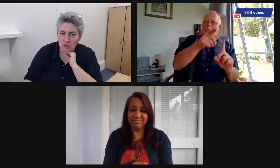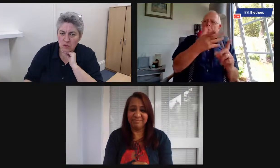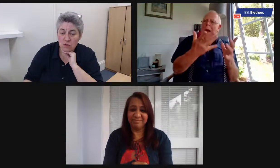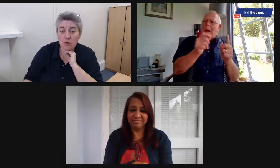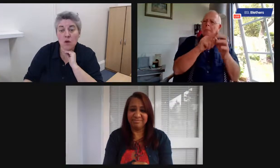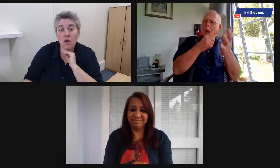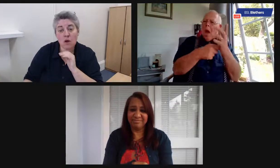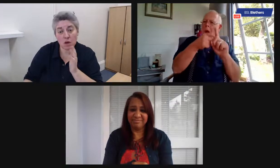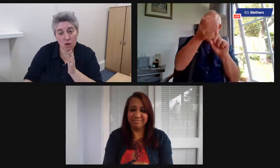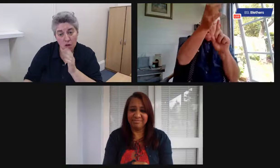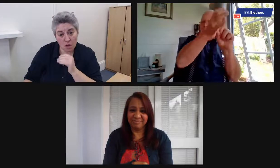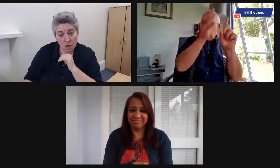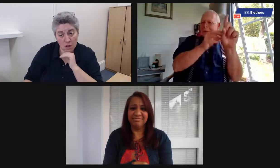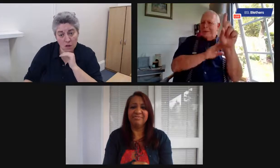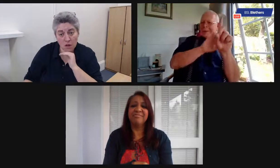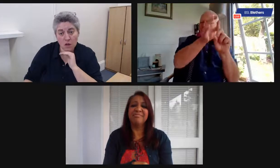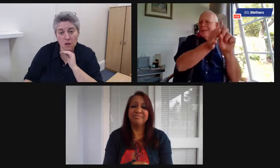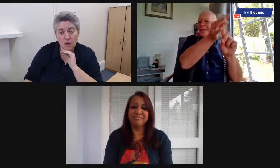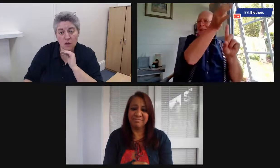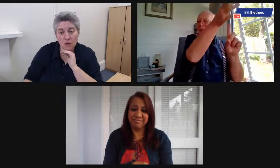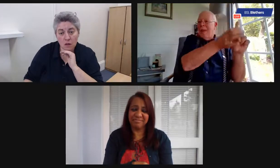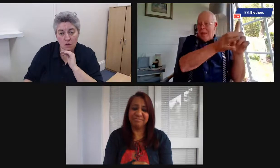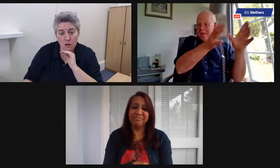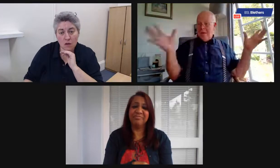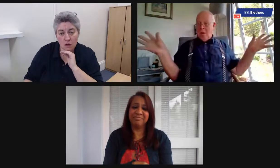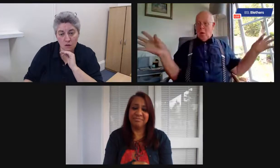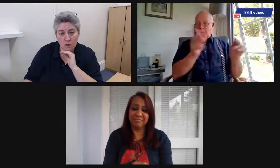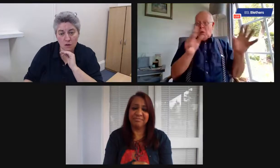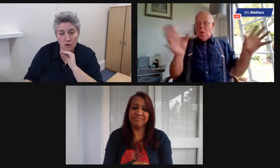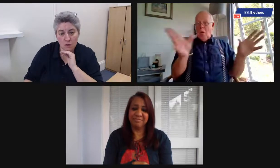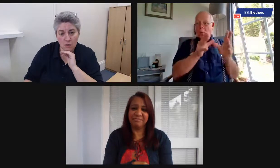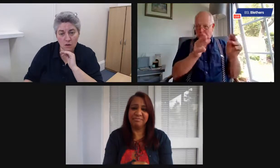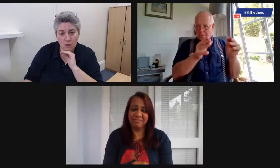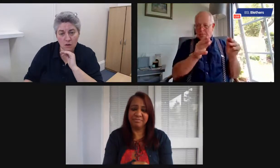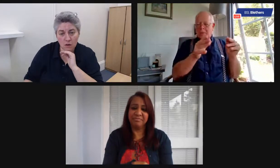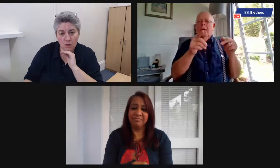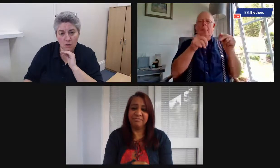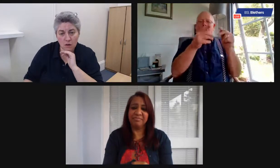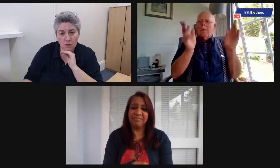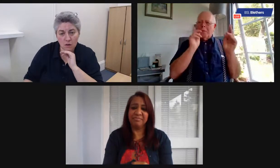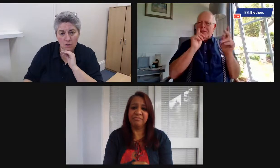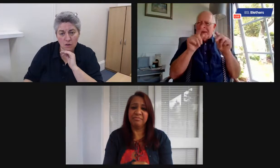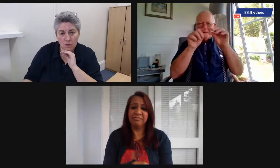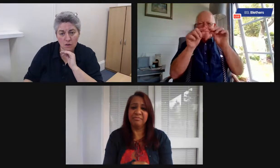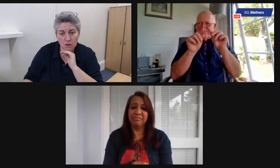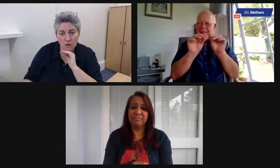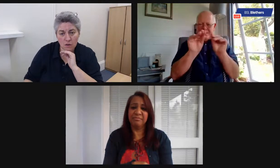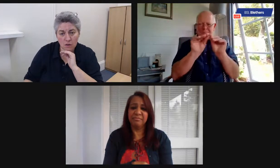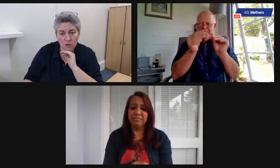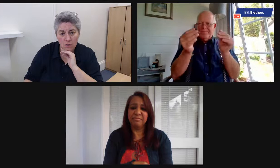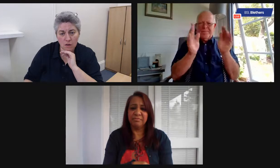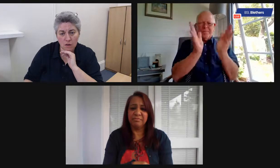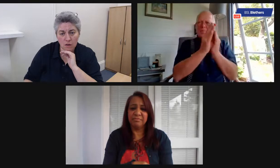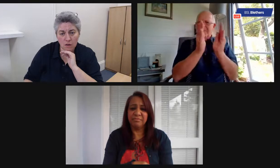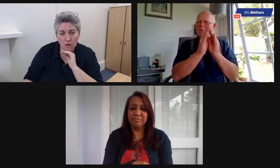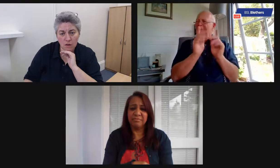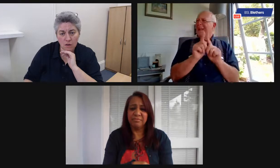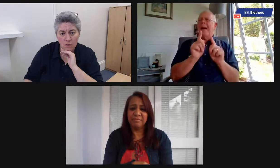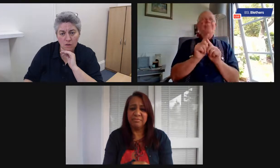pollution. So they'll absorb, the plane tree absorbs that better than most. So it will absorb all that pollution and give out